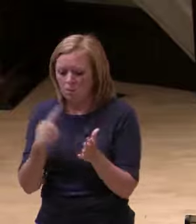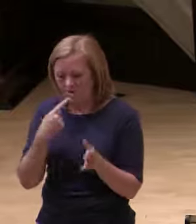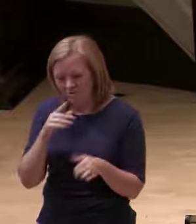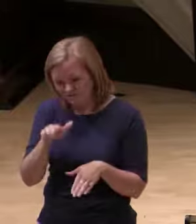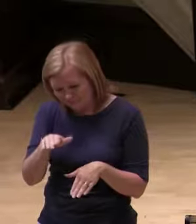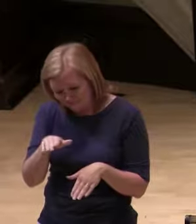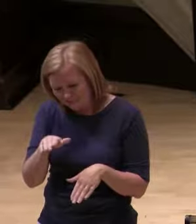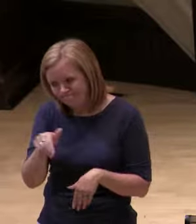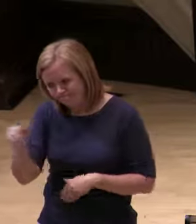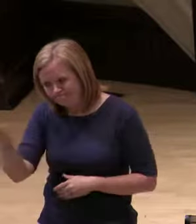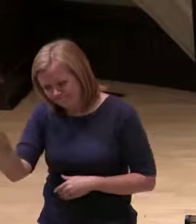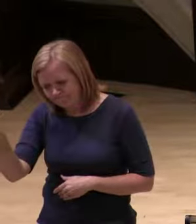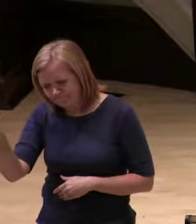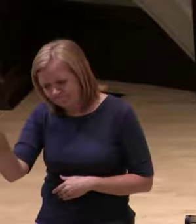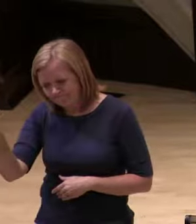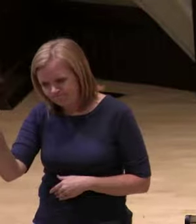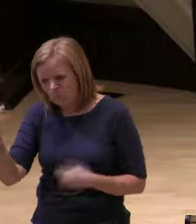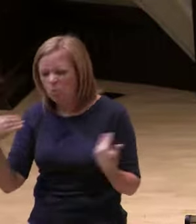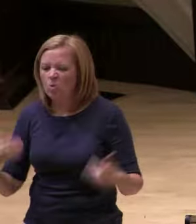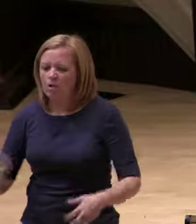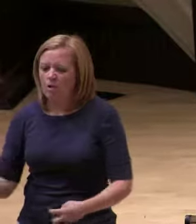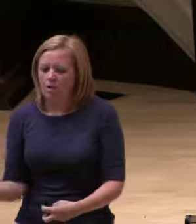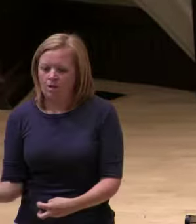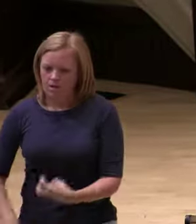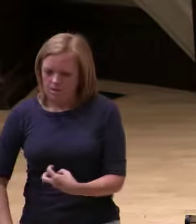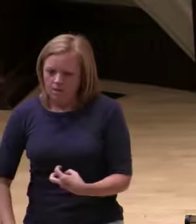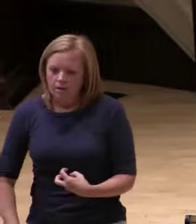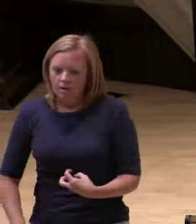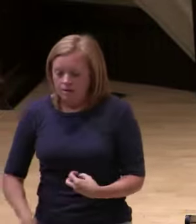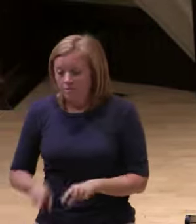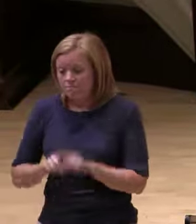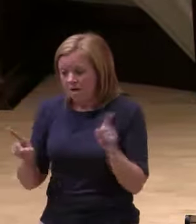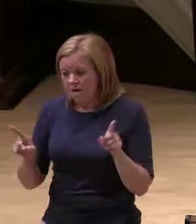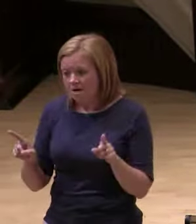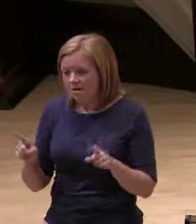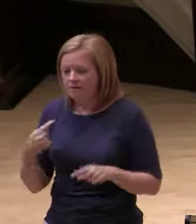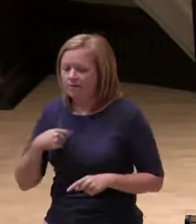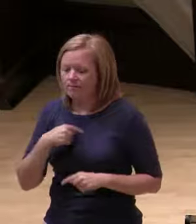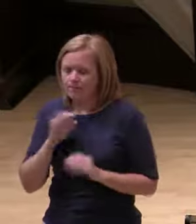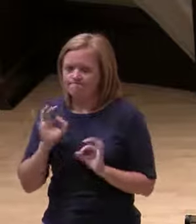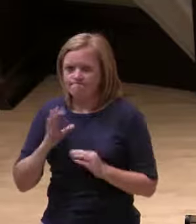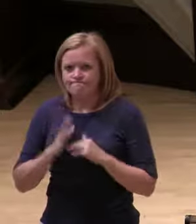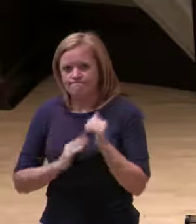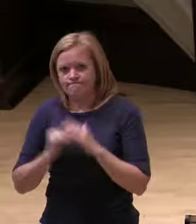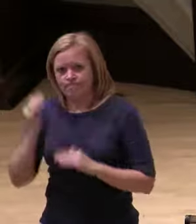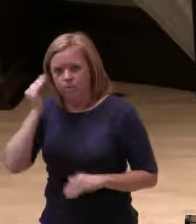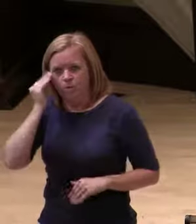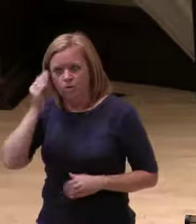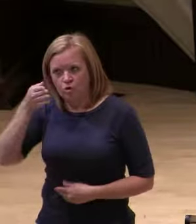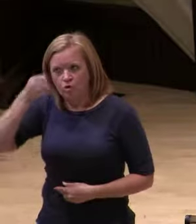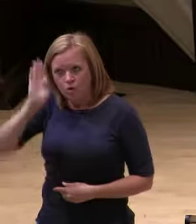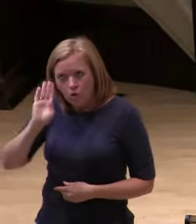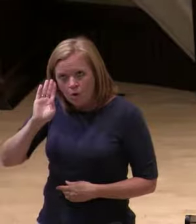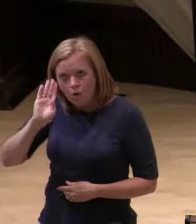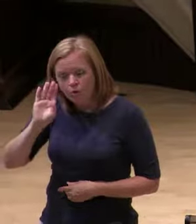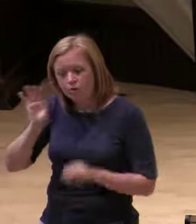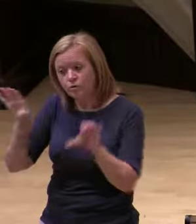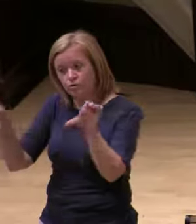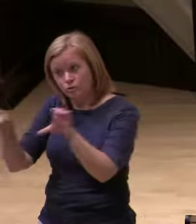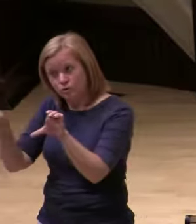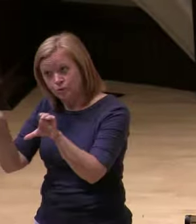to leave. This is really difficult, but we are comforted in knowing that God can do what